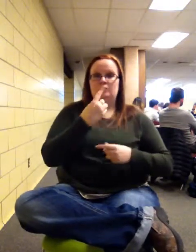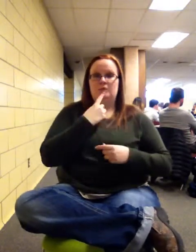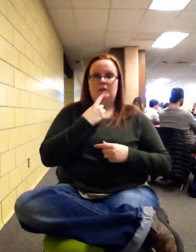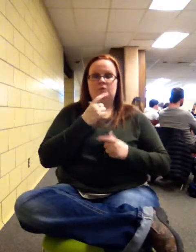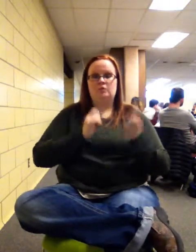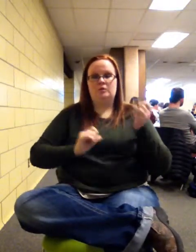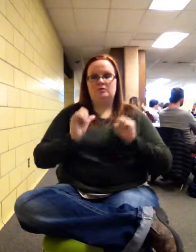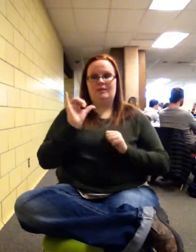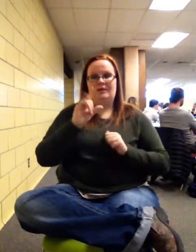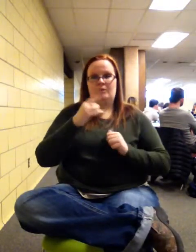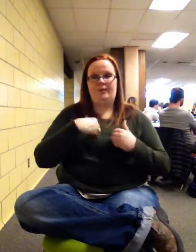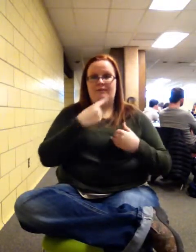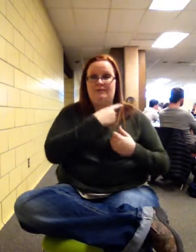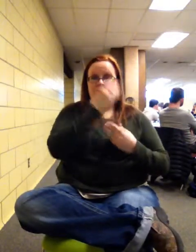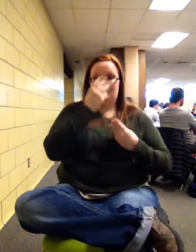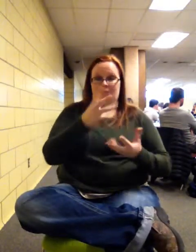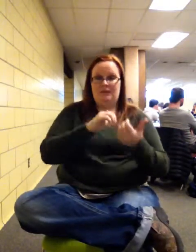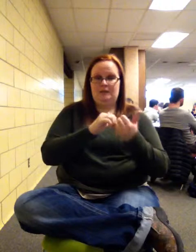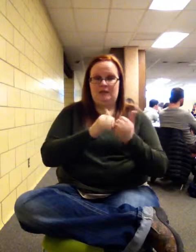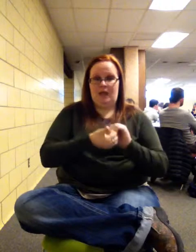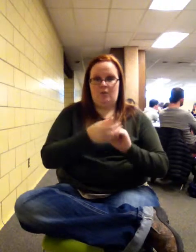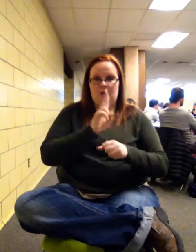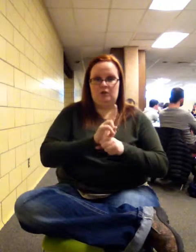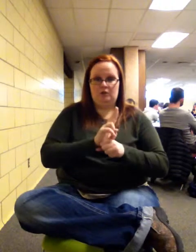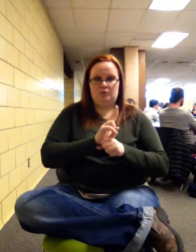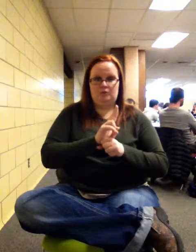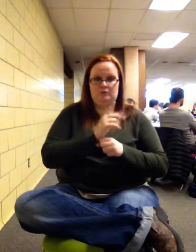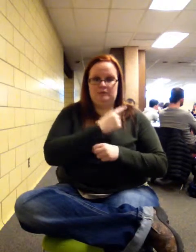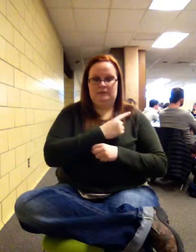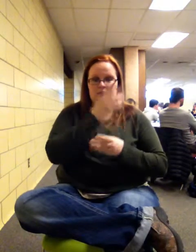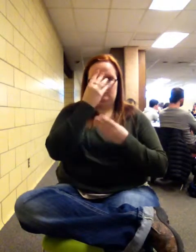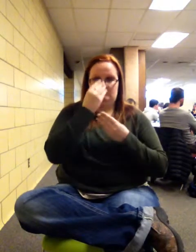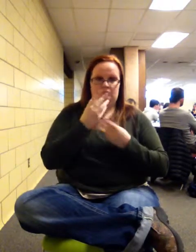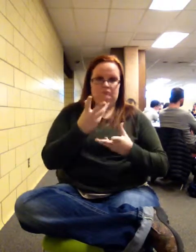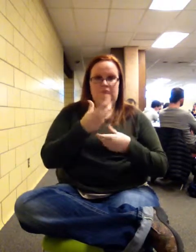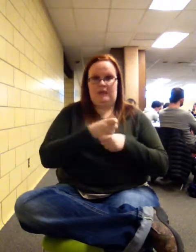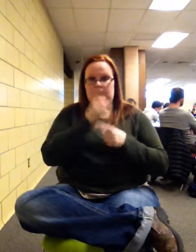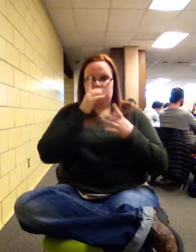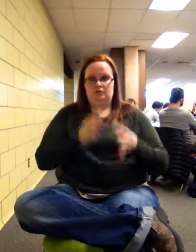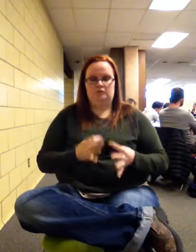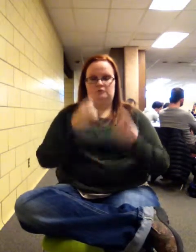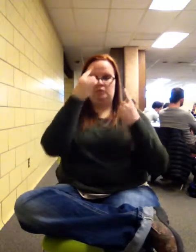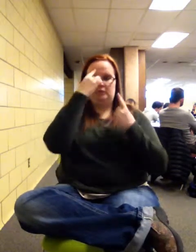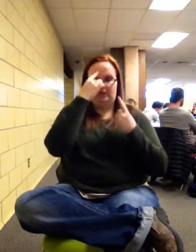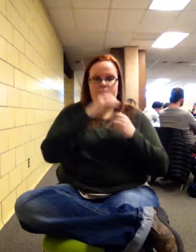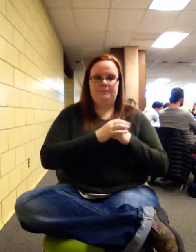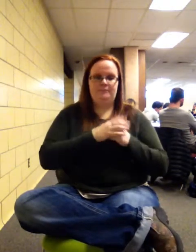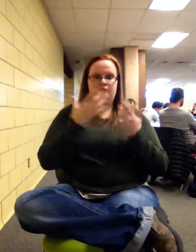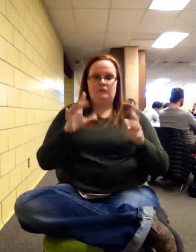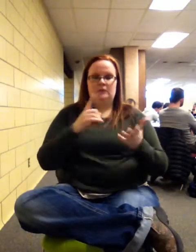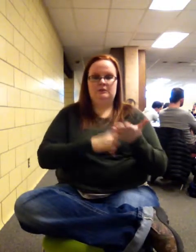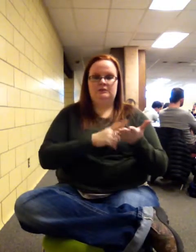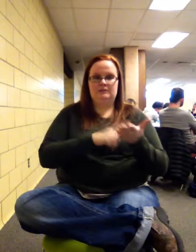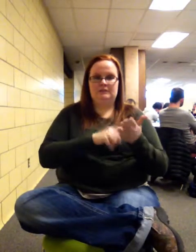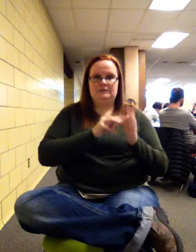have this information now. How are we going to make a decision using this? Well, let's think about it. We already talked about the maturity risk premium. We